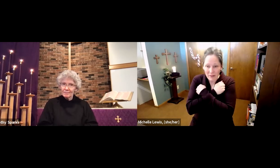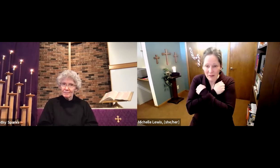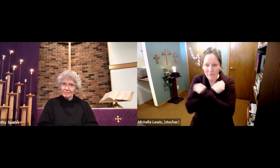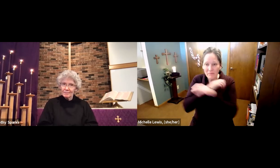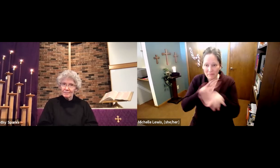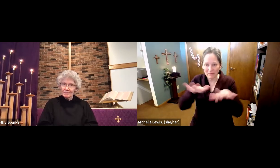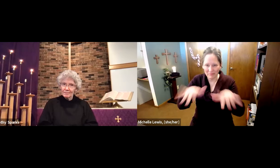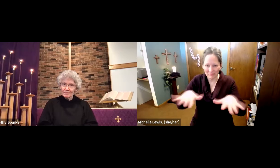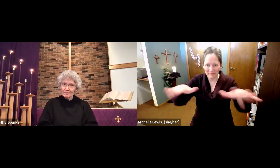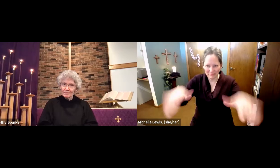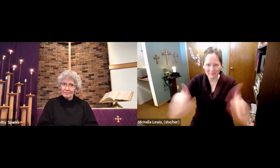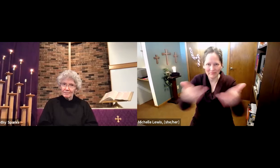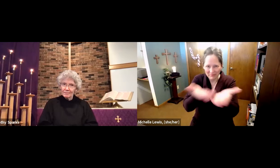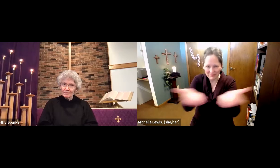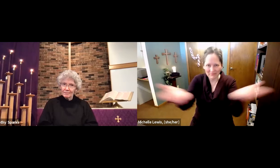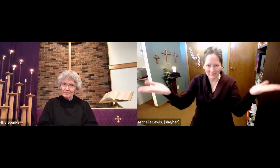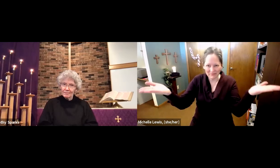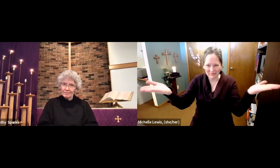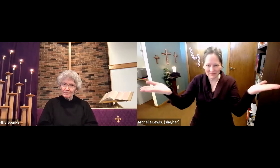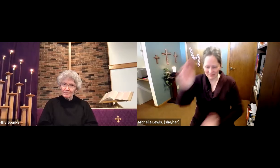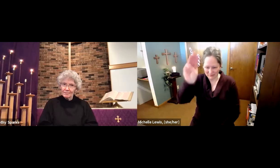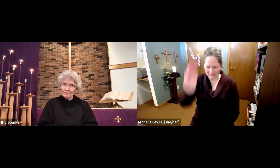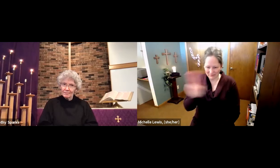The love of God